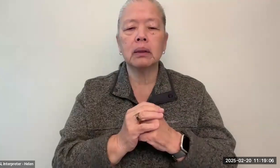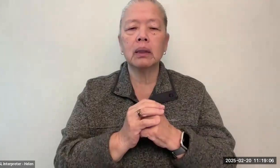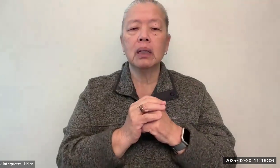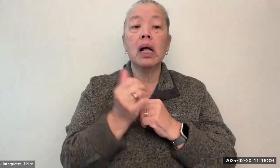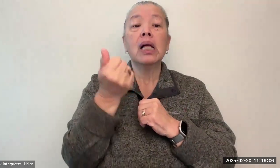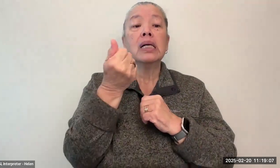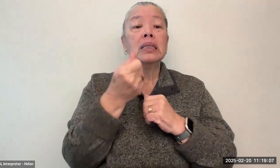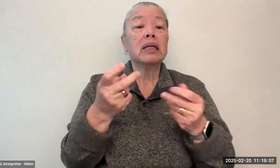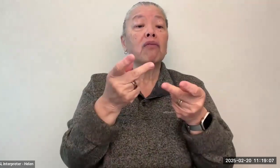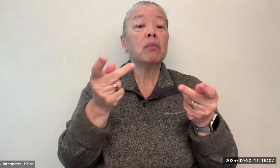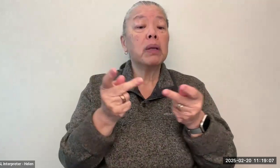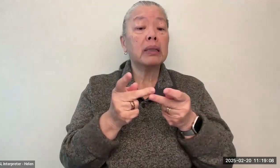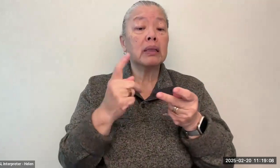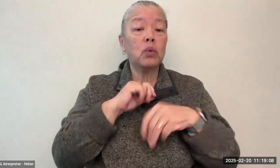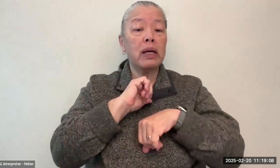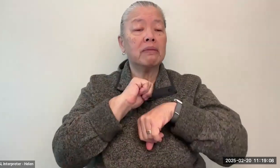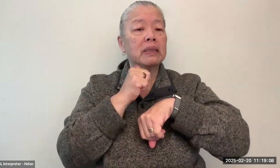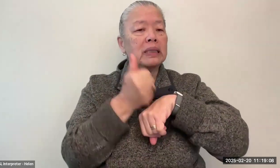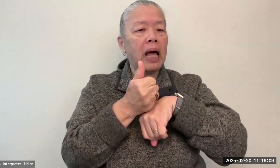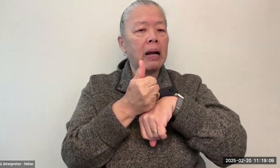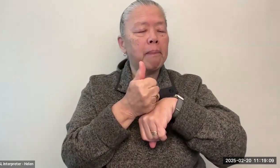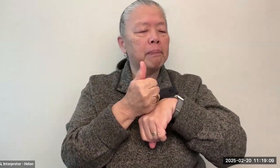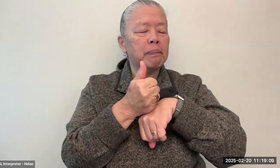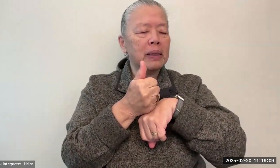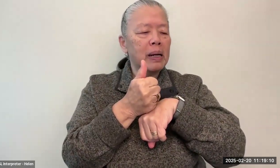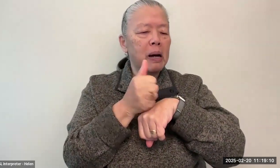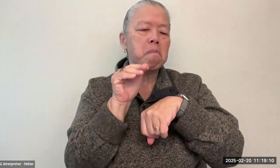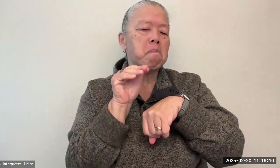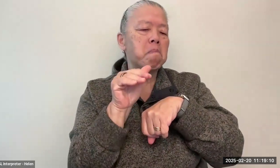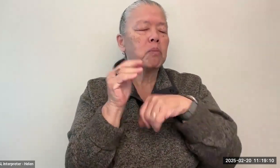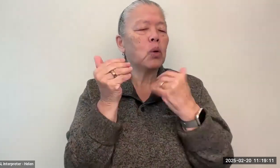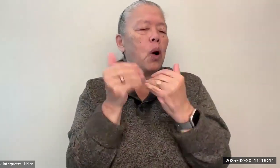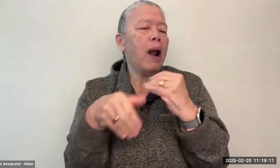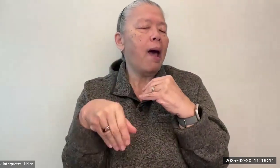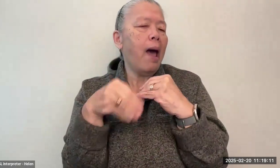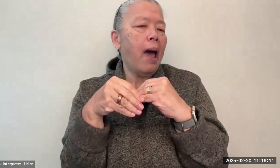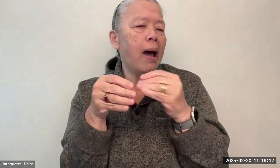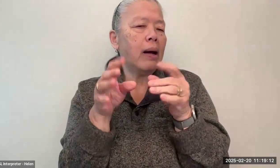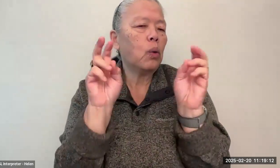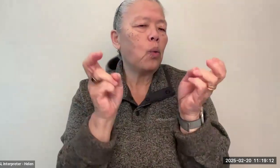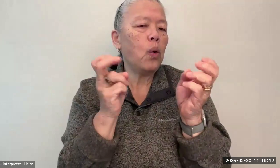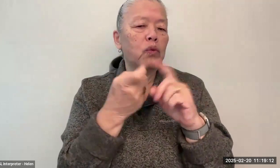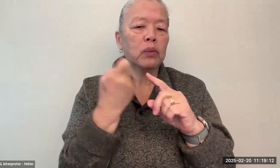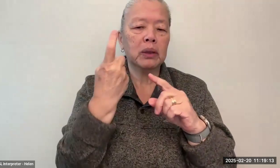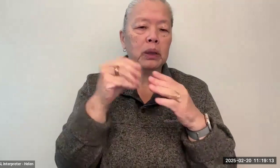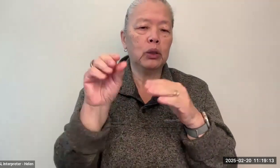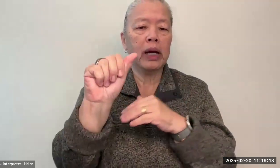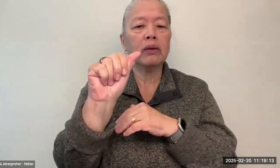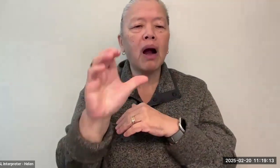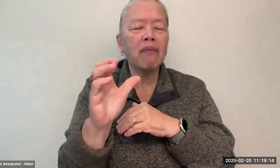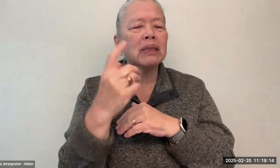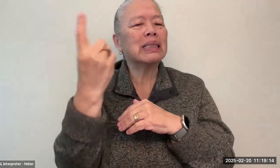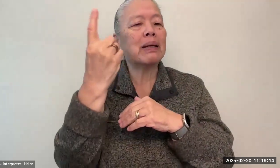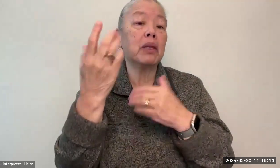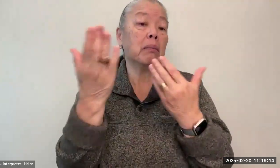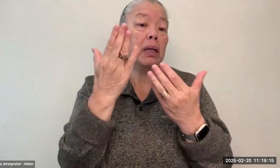we've prompted you to add a quote from someone within your annual conference or other specifics that will be important to the people to whom